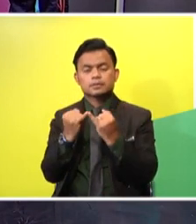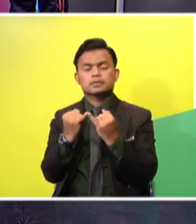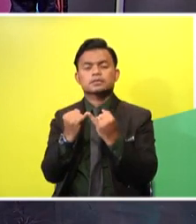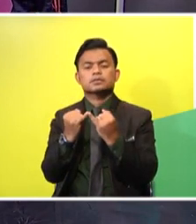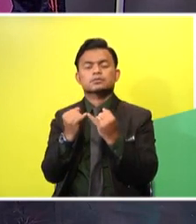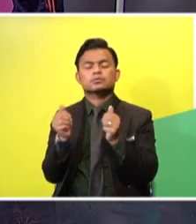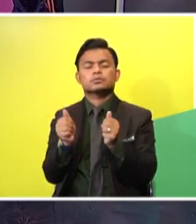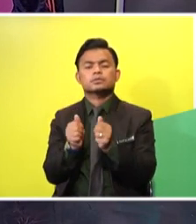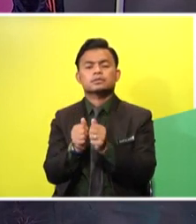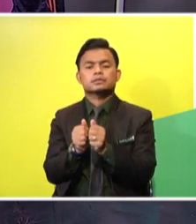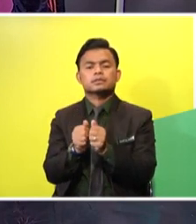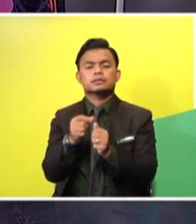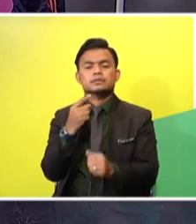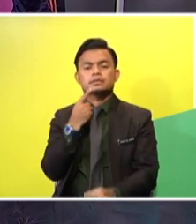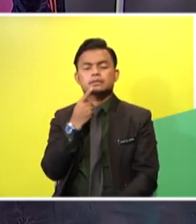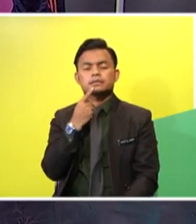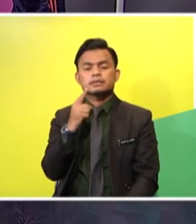Same goes to